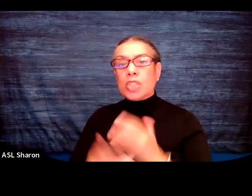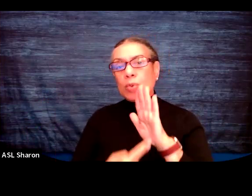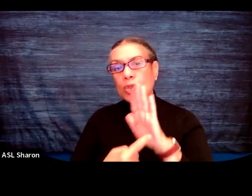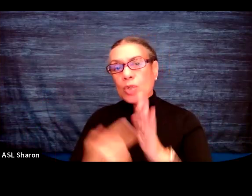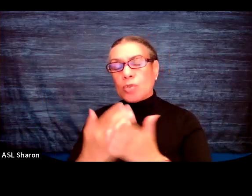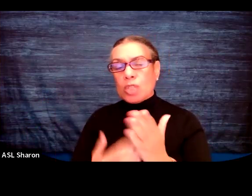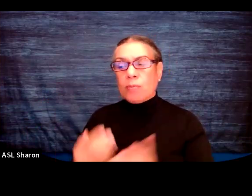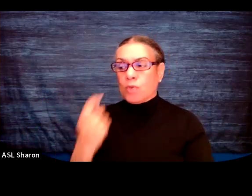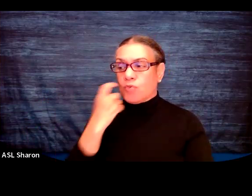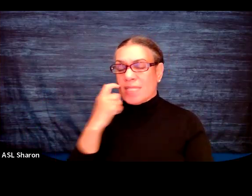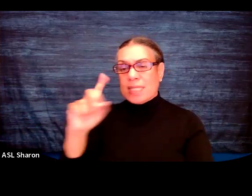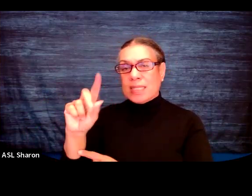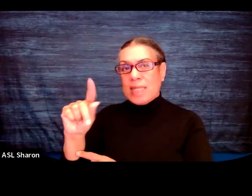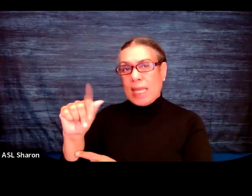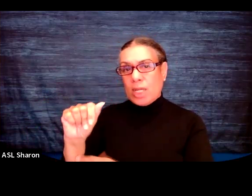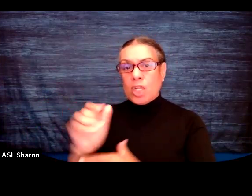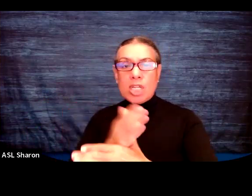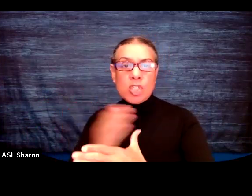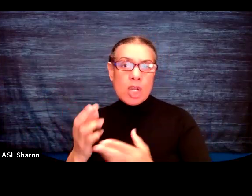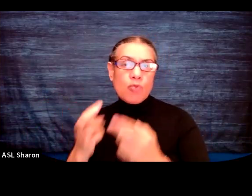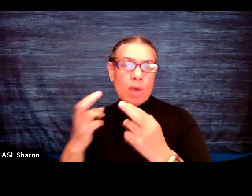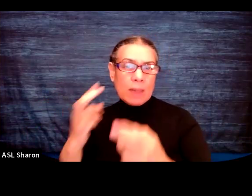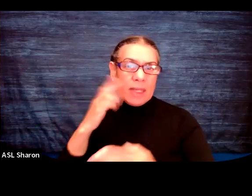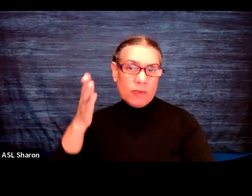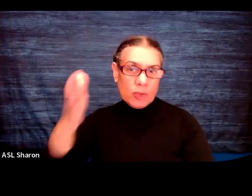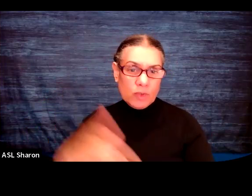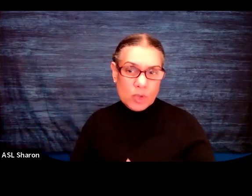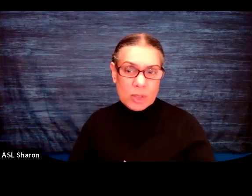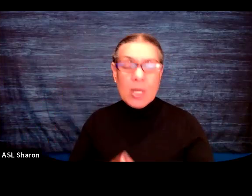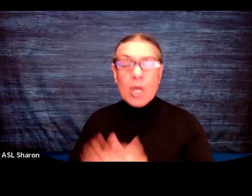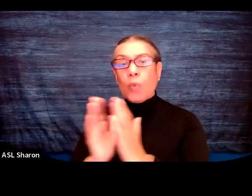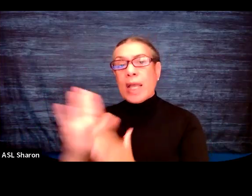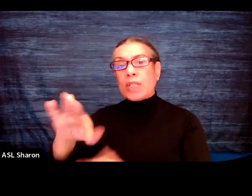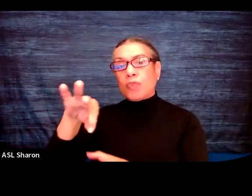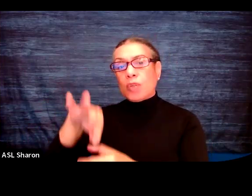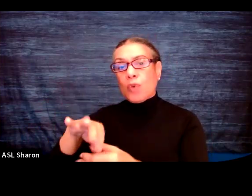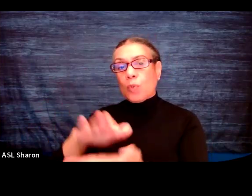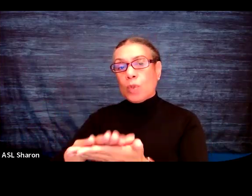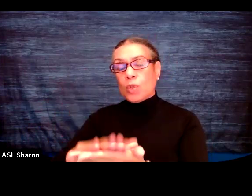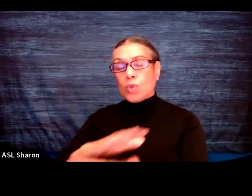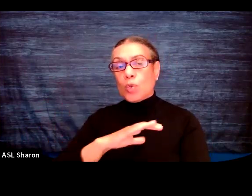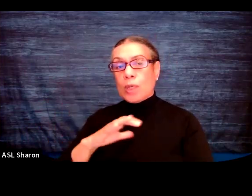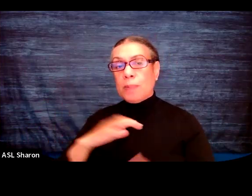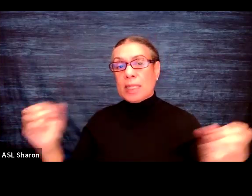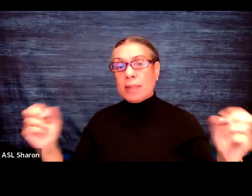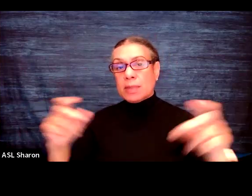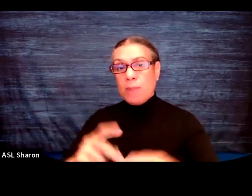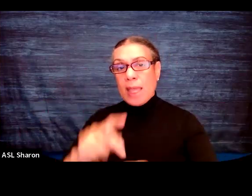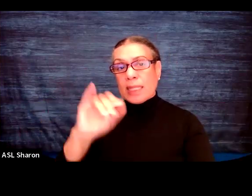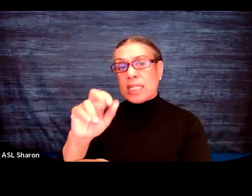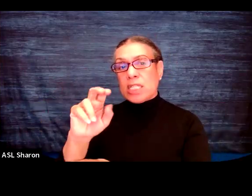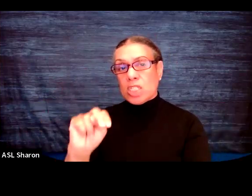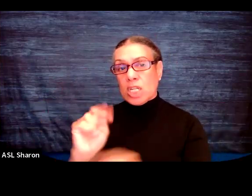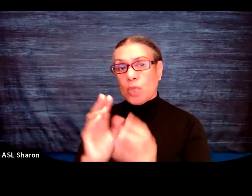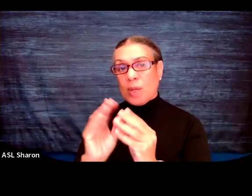exam school admissions and share the recommendations going forward. We're asking for your vote when the school committee resumes at the January